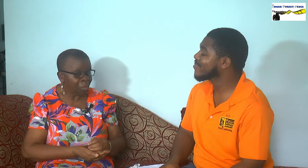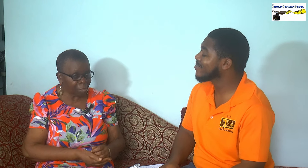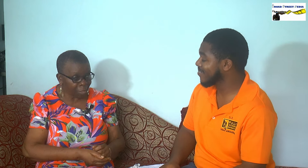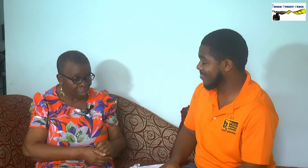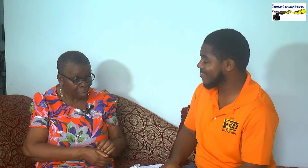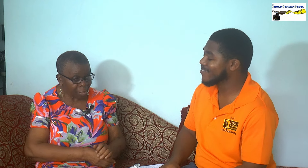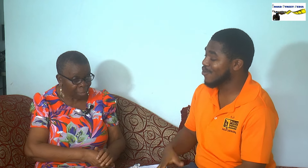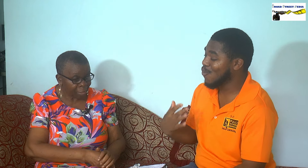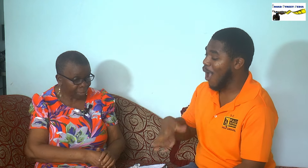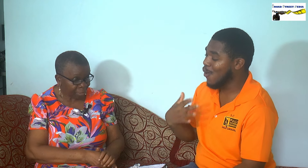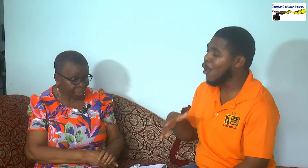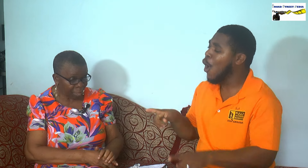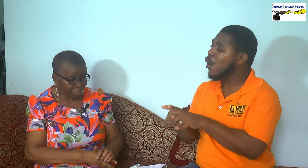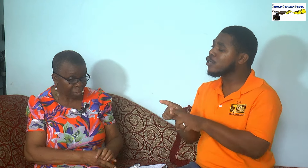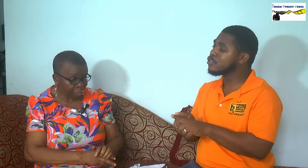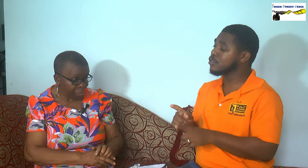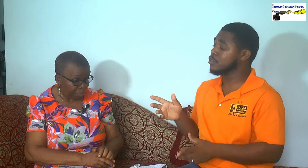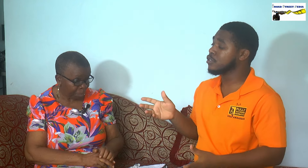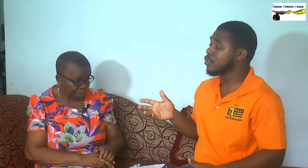brownish one. Yes, wow. That's right. Also,